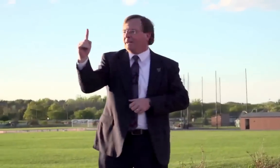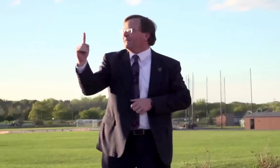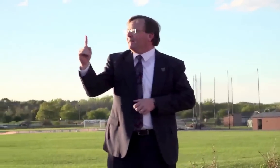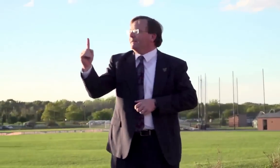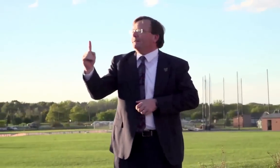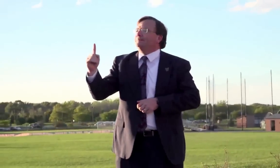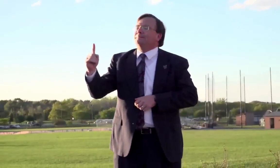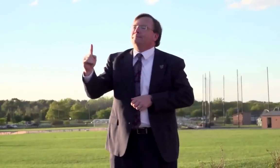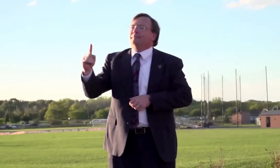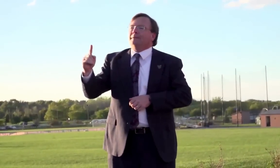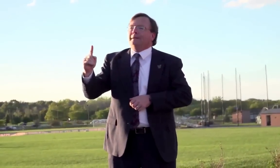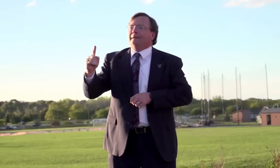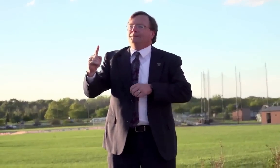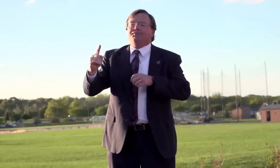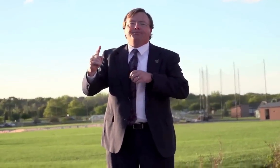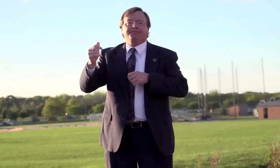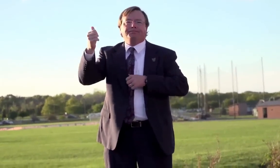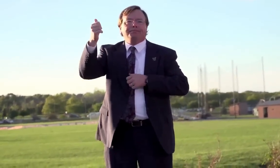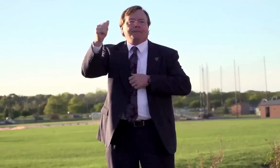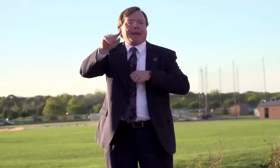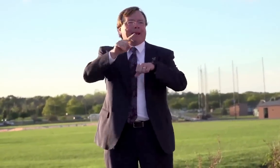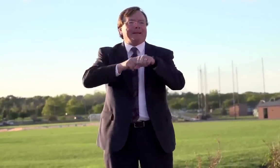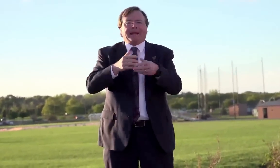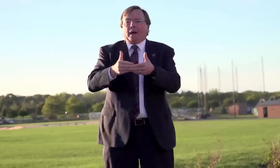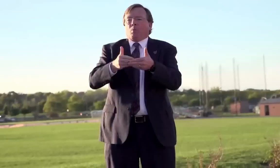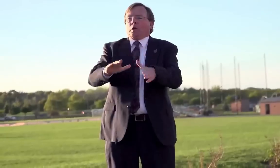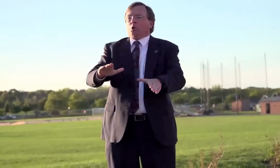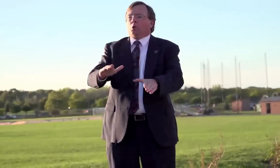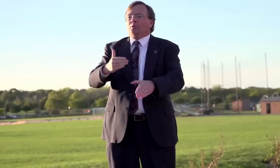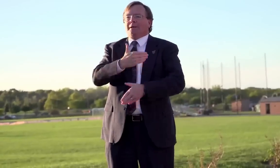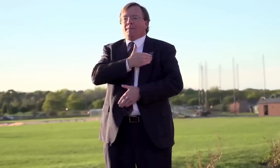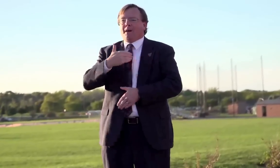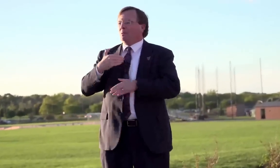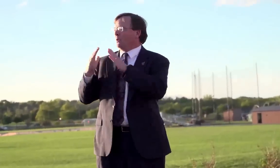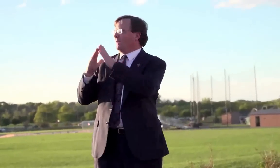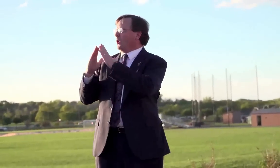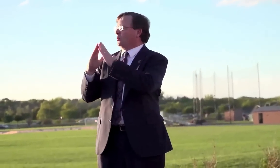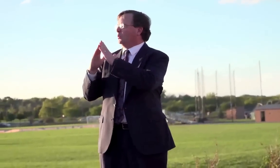good evening. My name is Jerry Buckley. I am president of NCID.